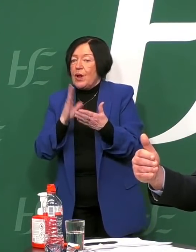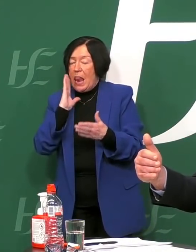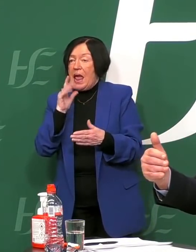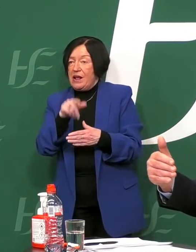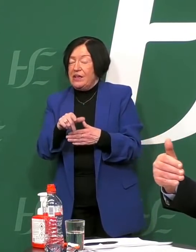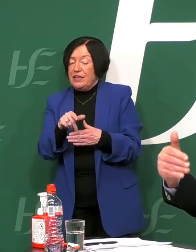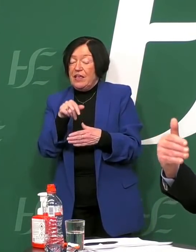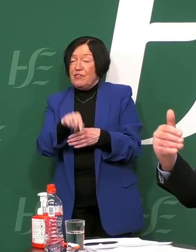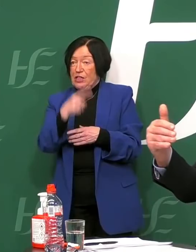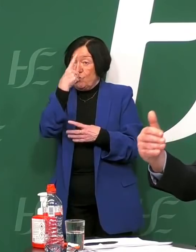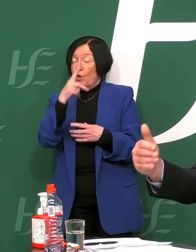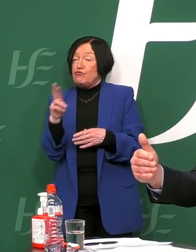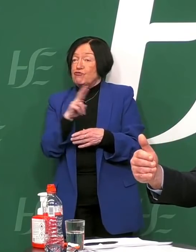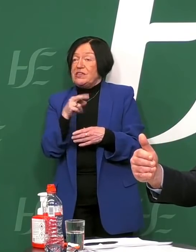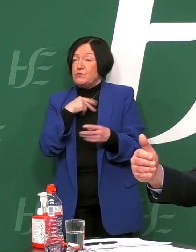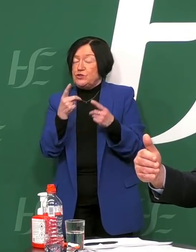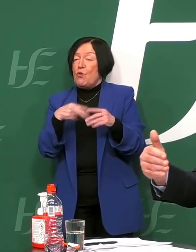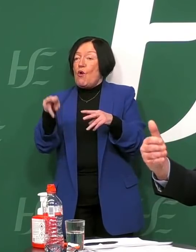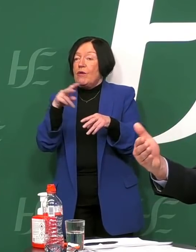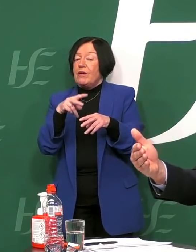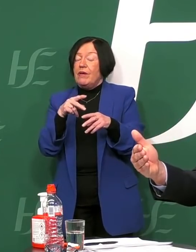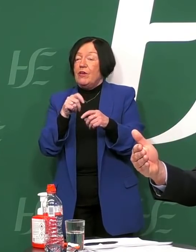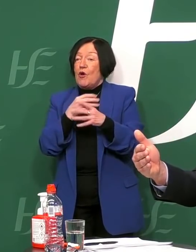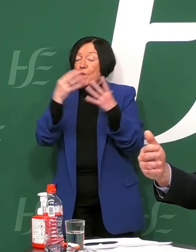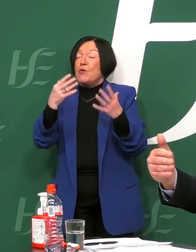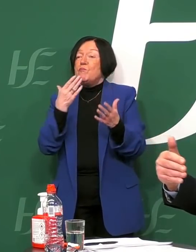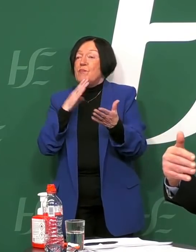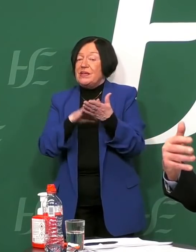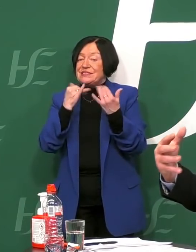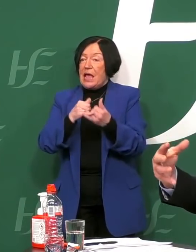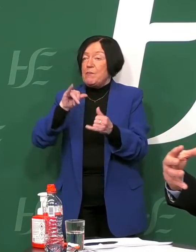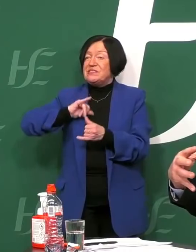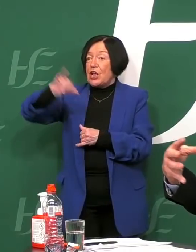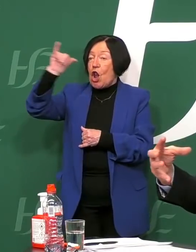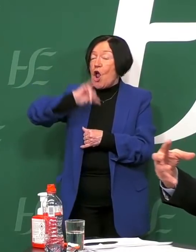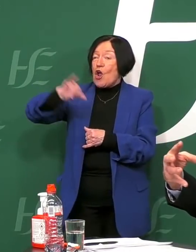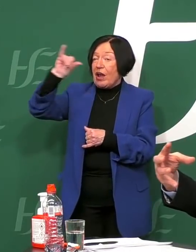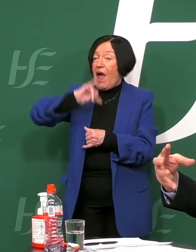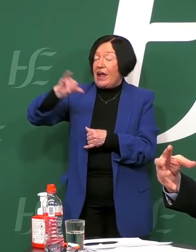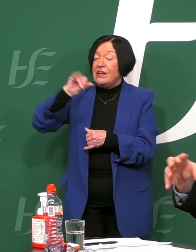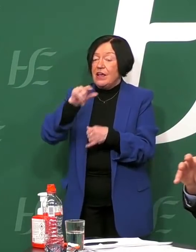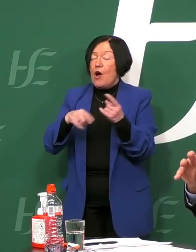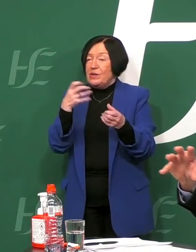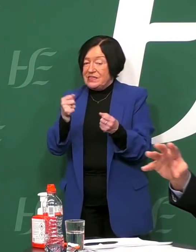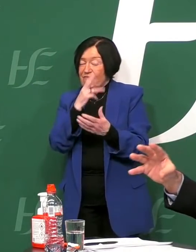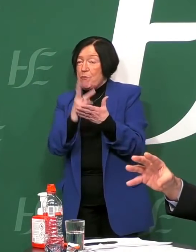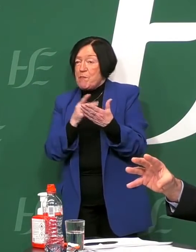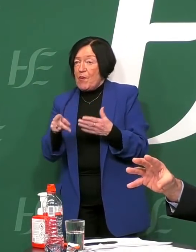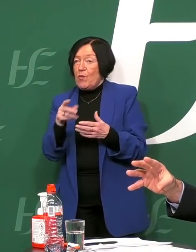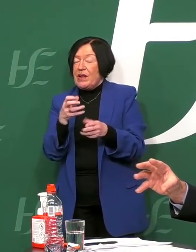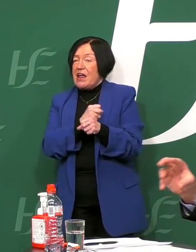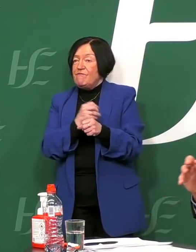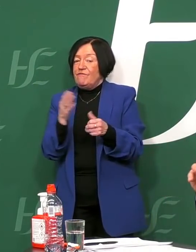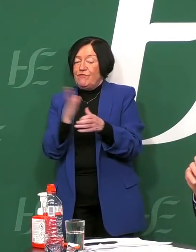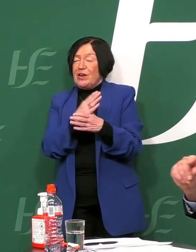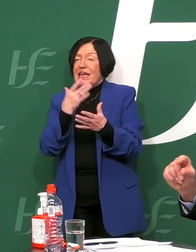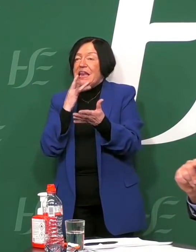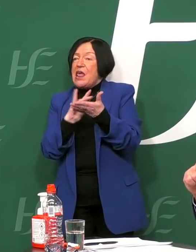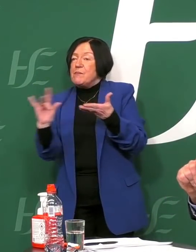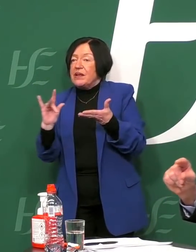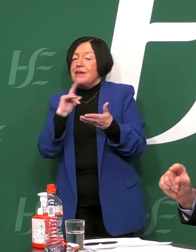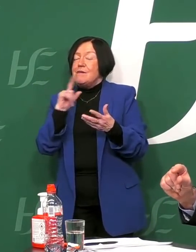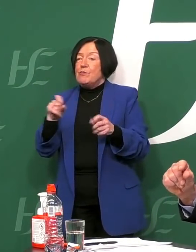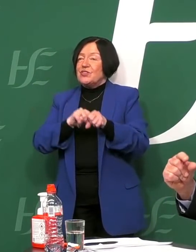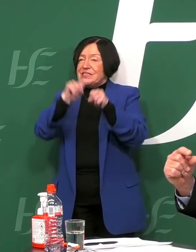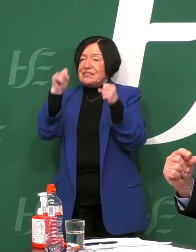in some ways. That's one of the reasons we do an overbooking, similar to an airline, in order we know there will always be an element of that. We'll never completely eliminate it. But the systems